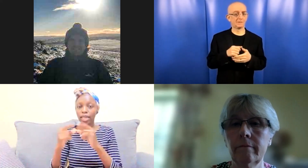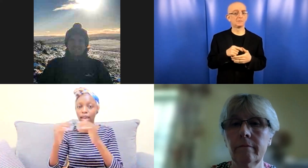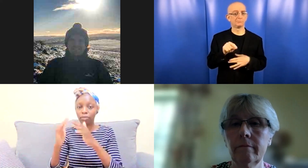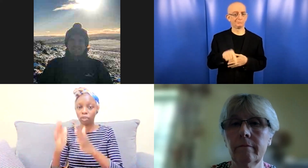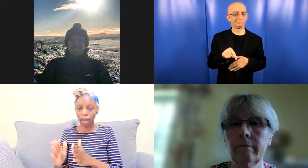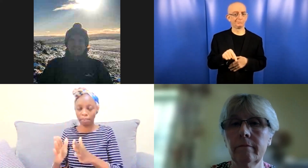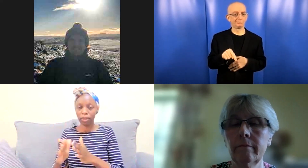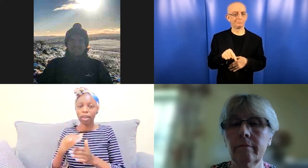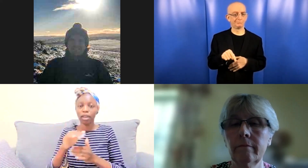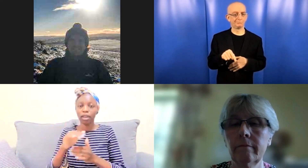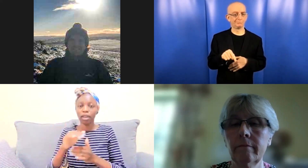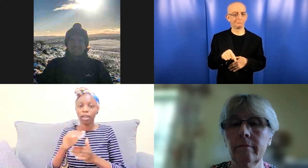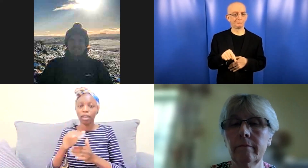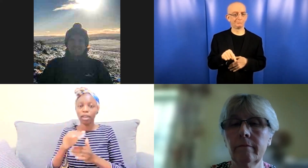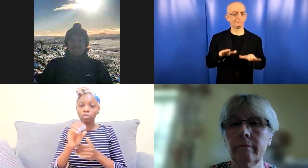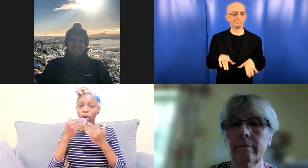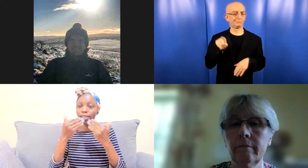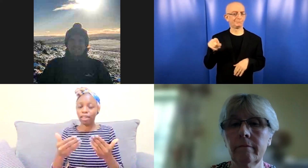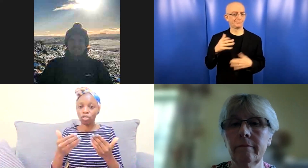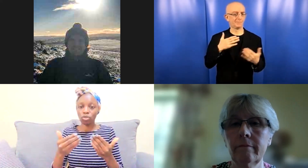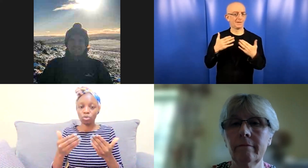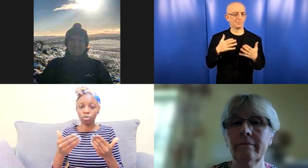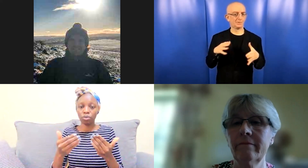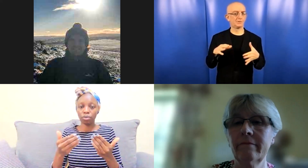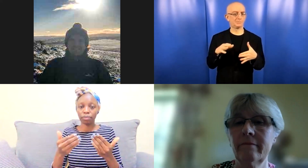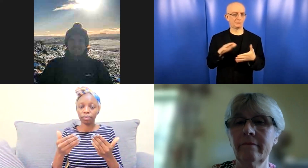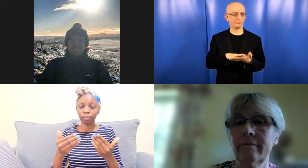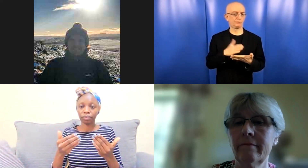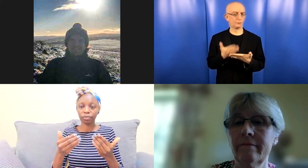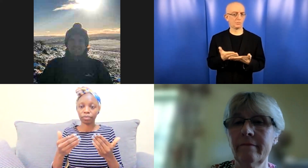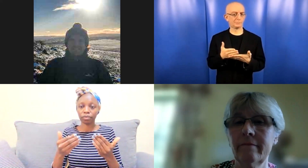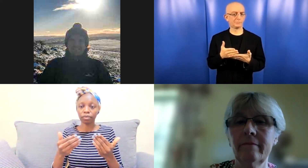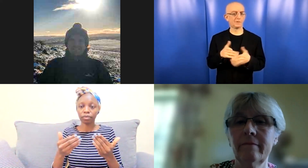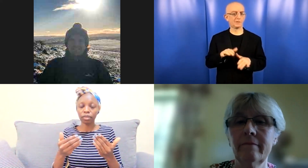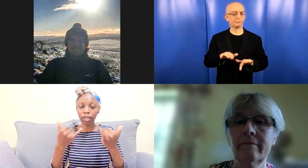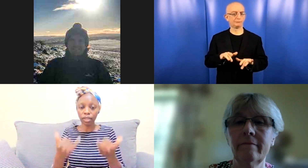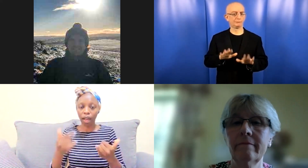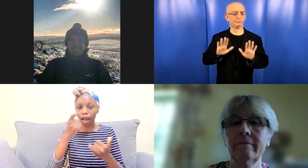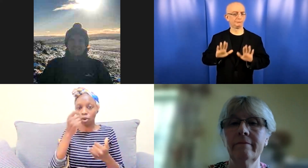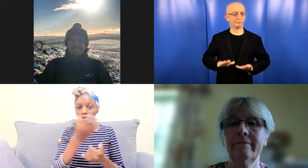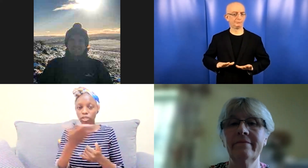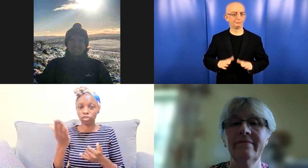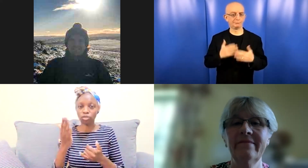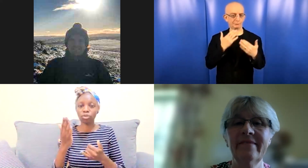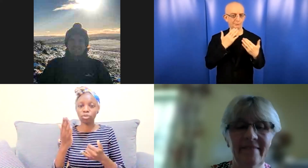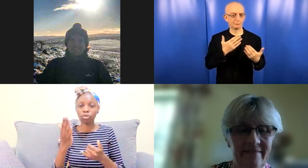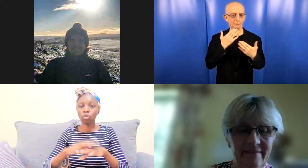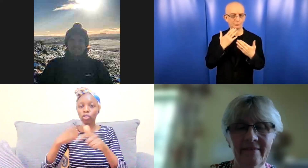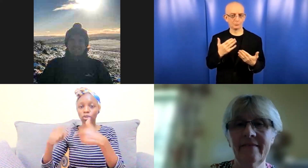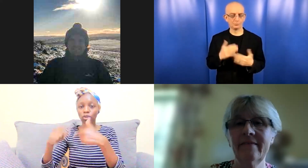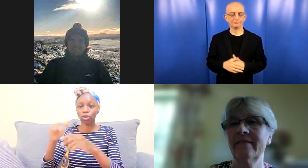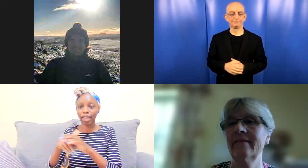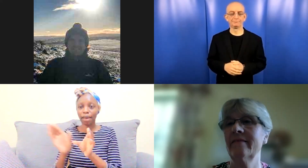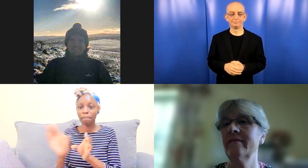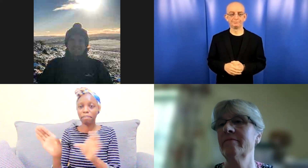So thank you very much, and I wish you a good continuation in the breakout room, and see you